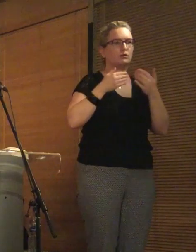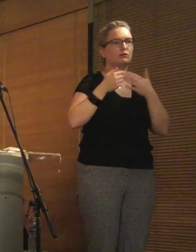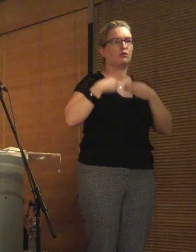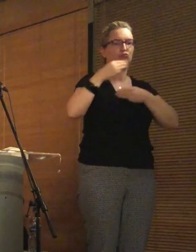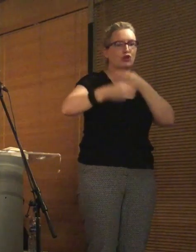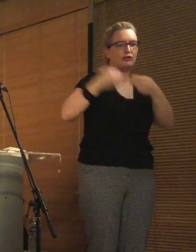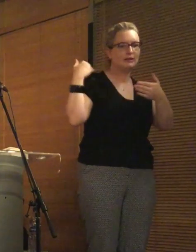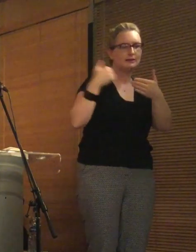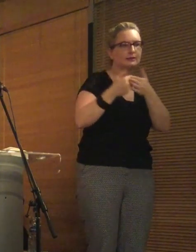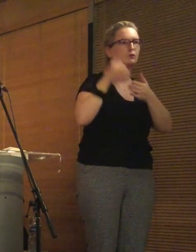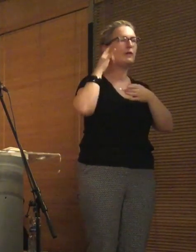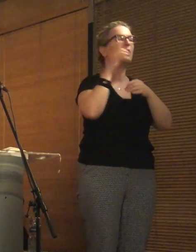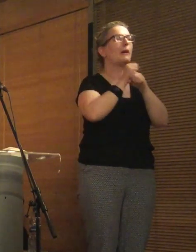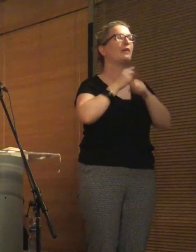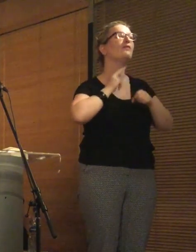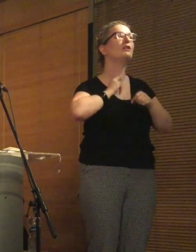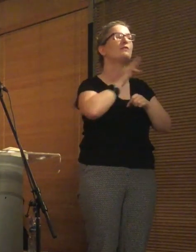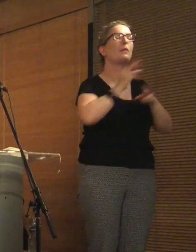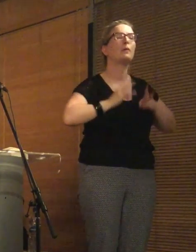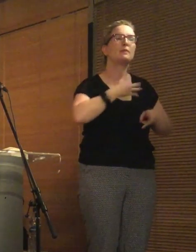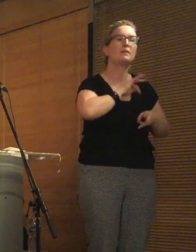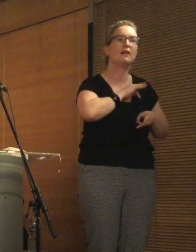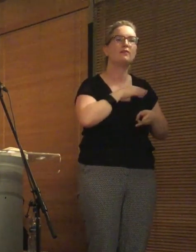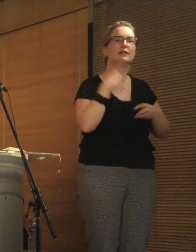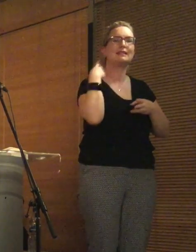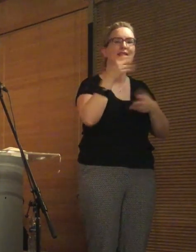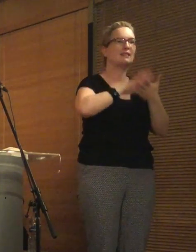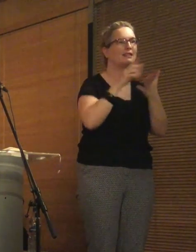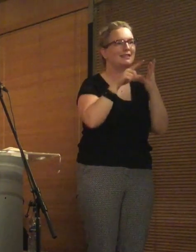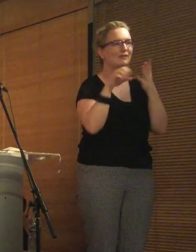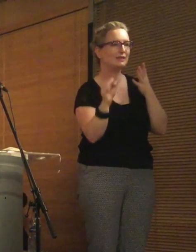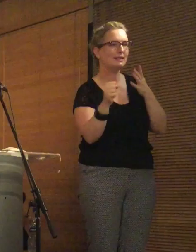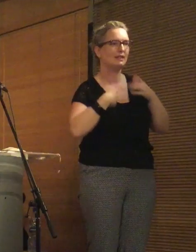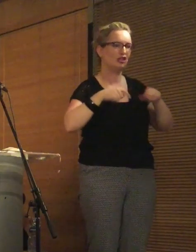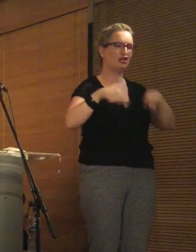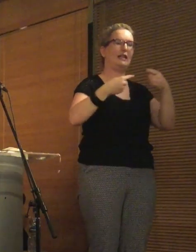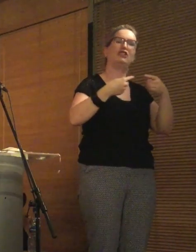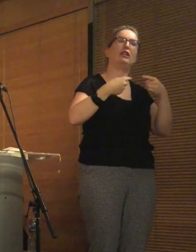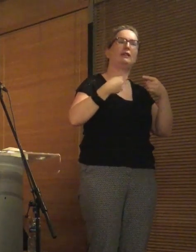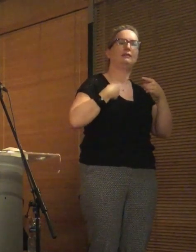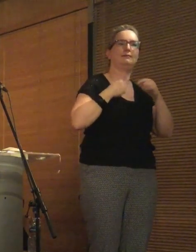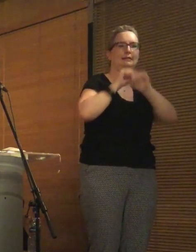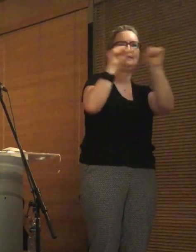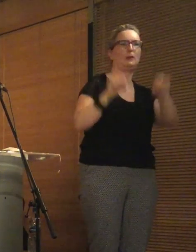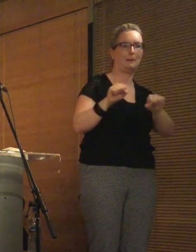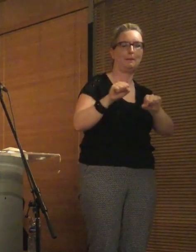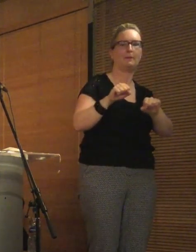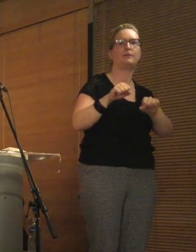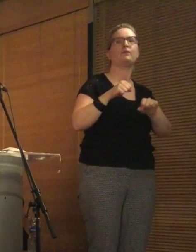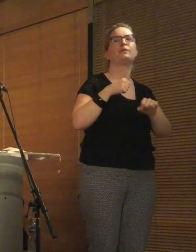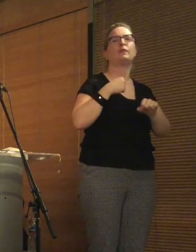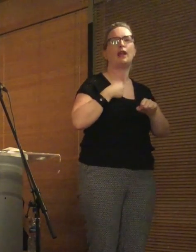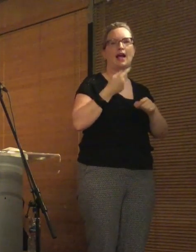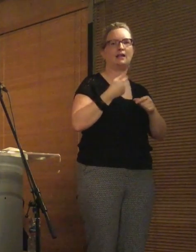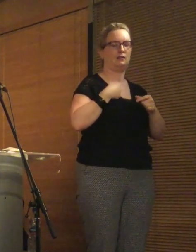voices of the women themselves who are since the 1970s challenging the status quo and active to the social legislative issues of